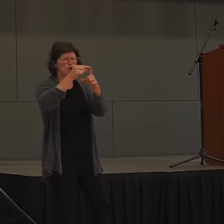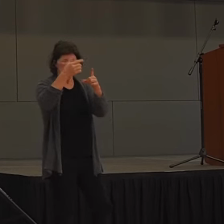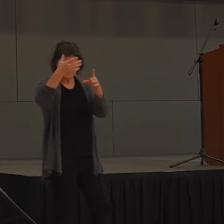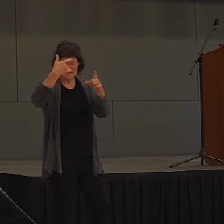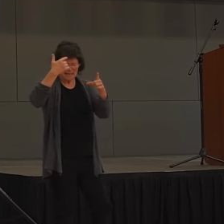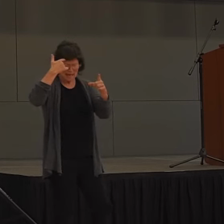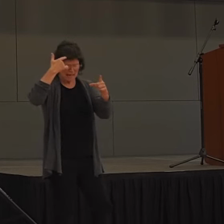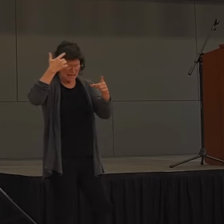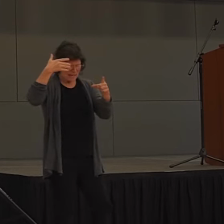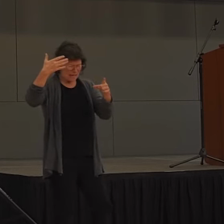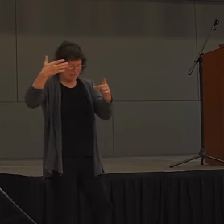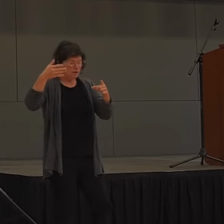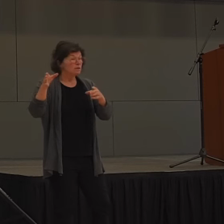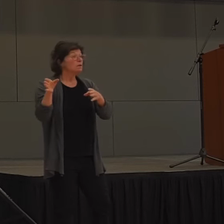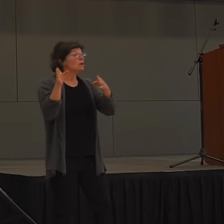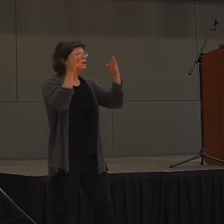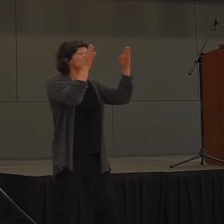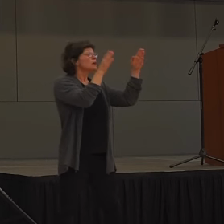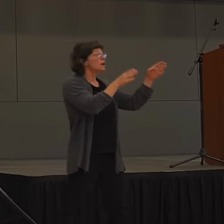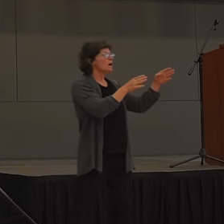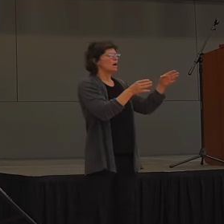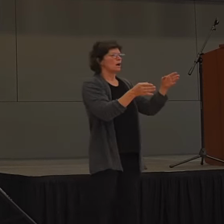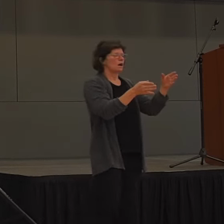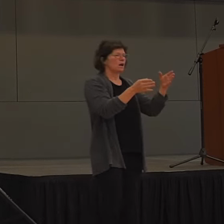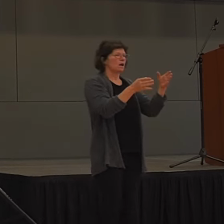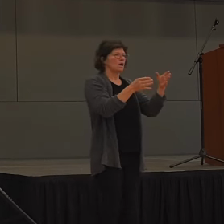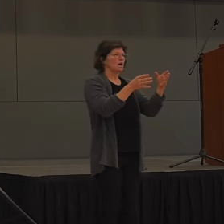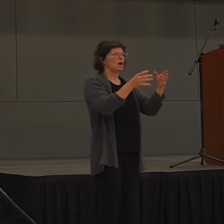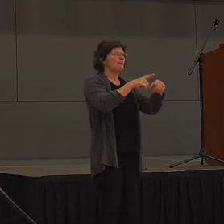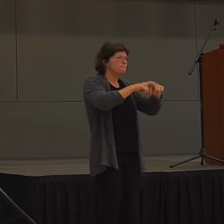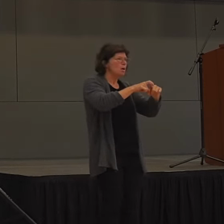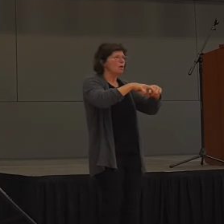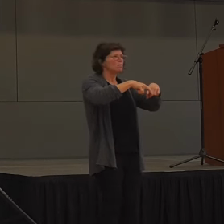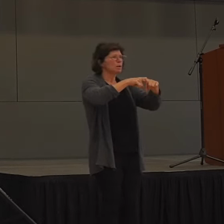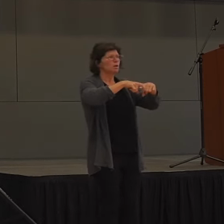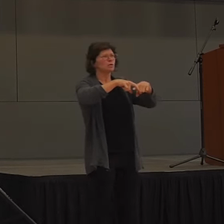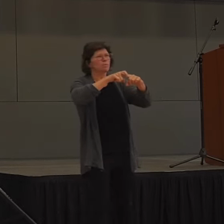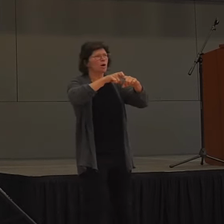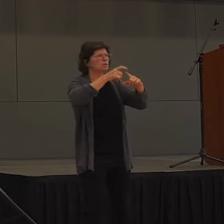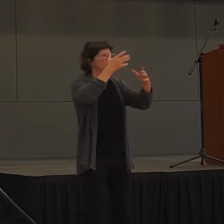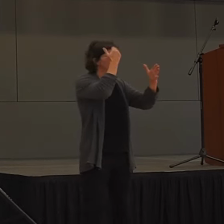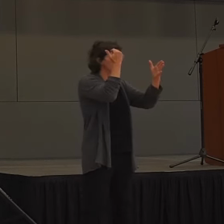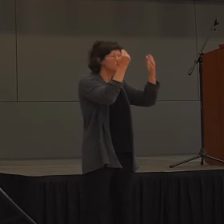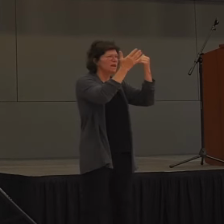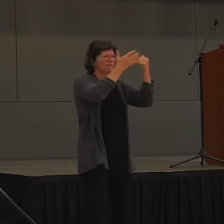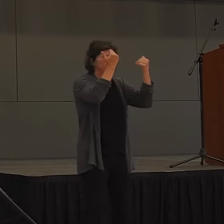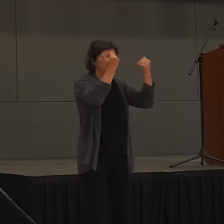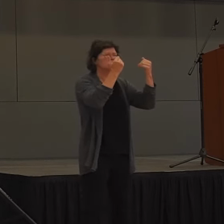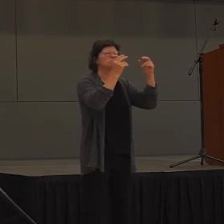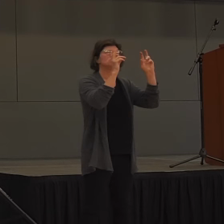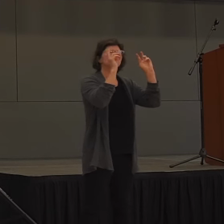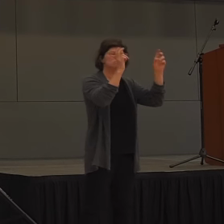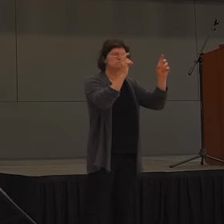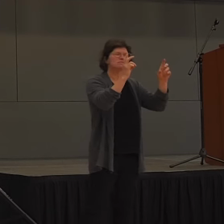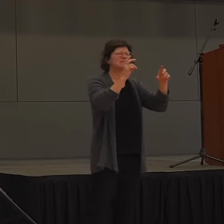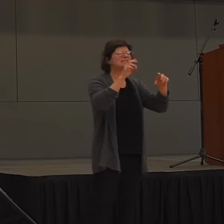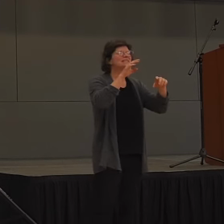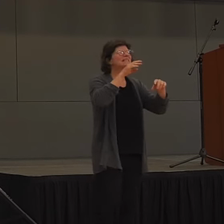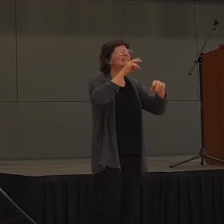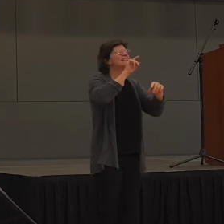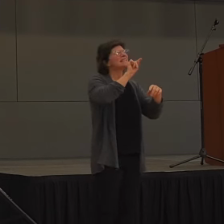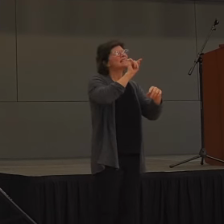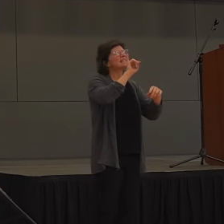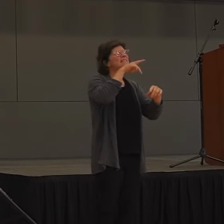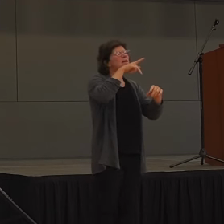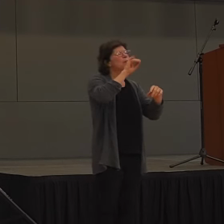as compared to frequent pauses and substitutions. We call this tip of the tongue syndrome, right? I hope all